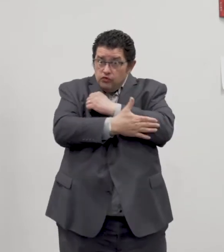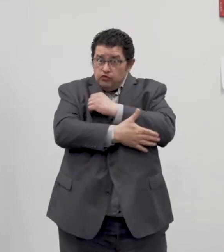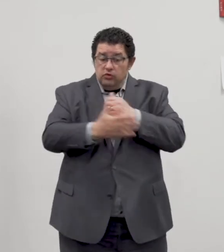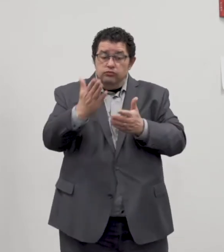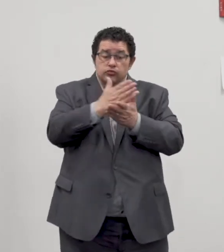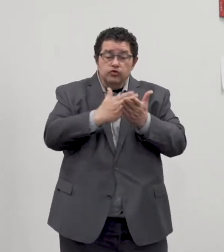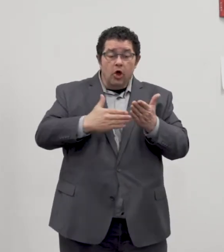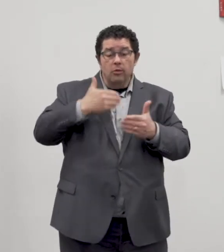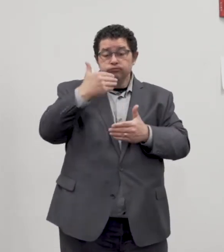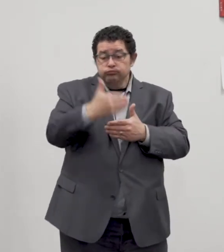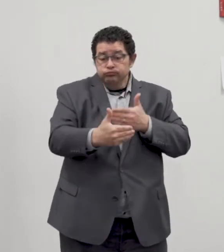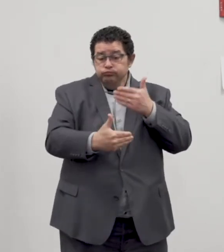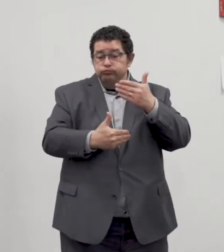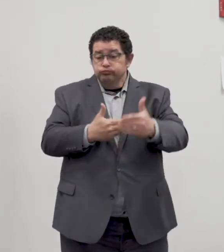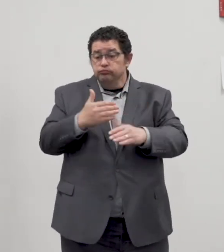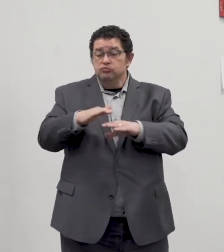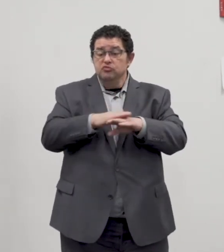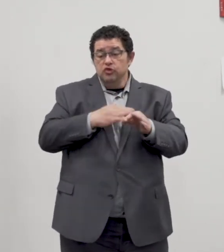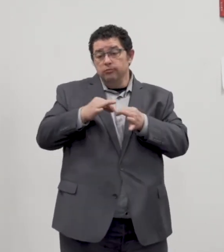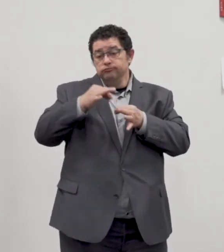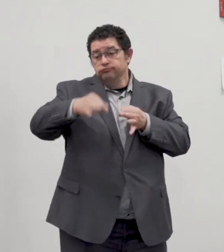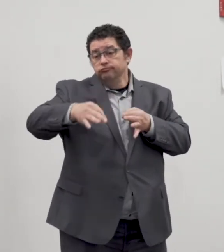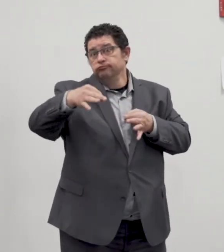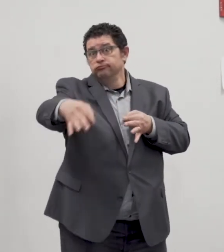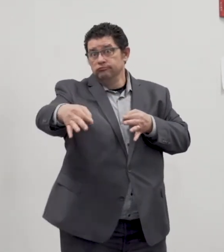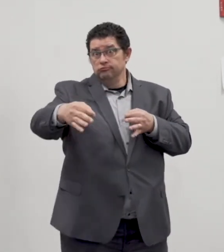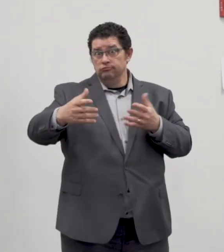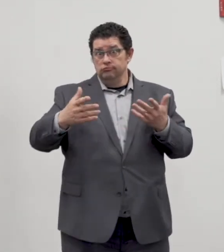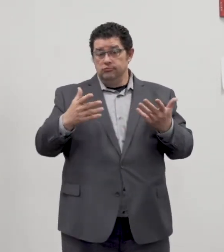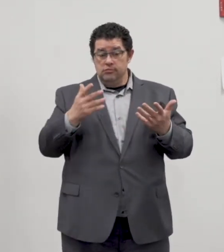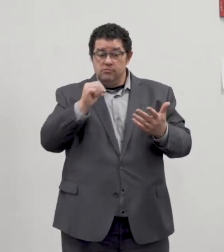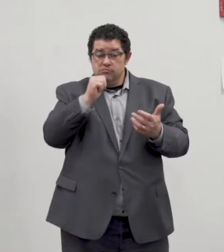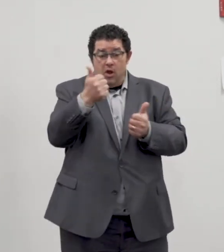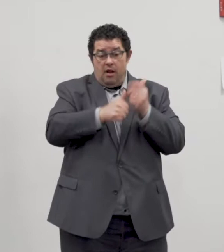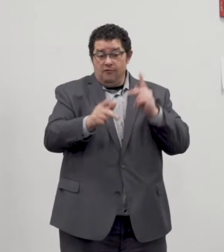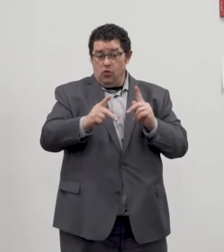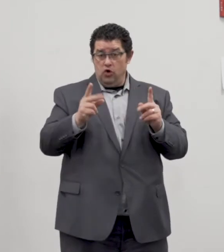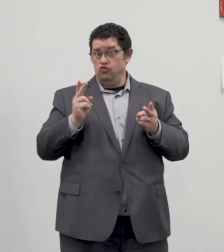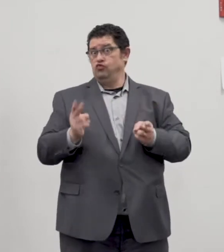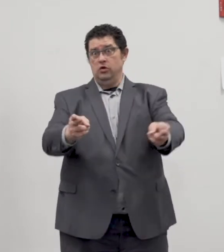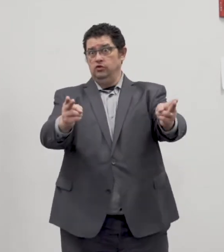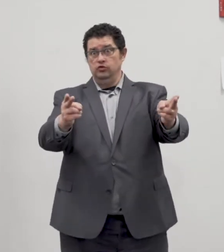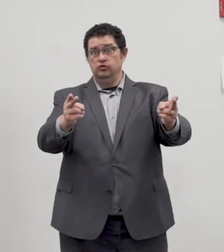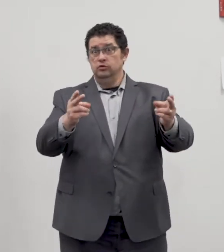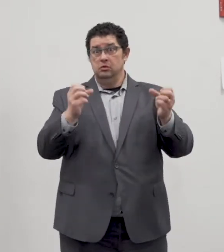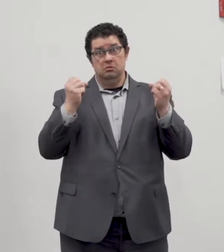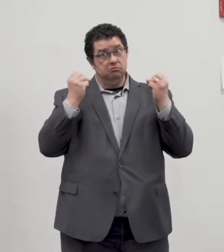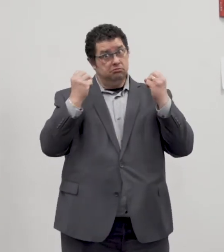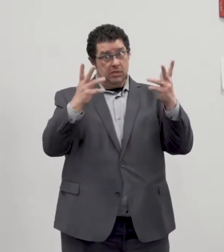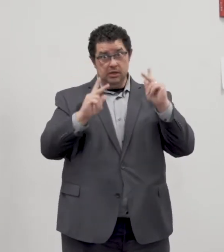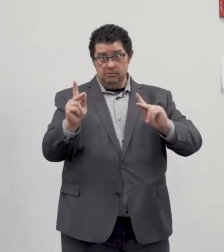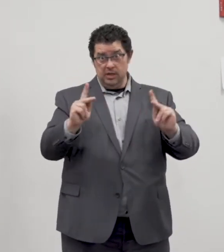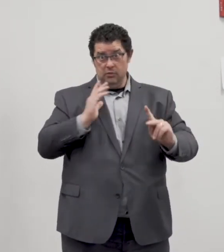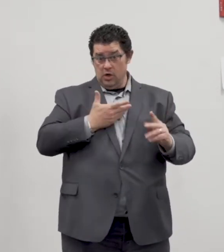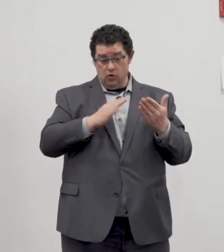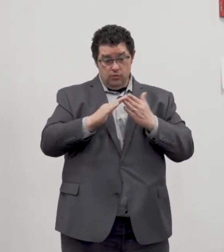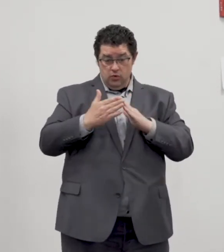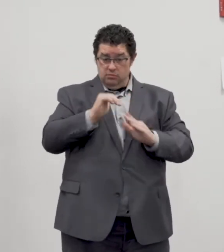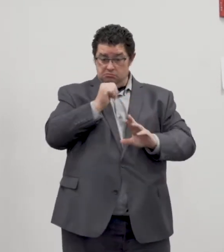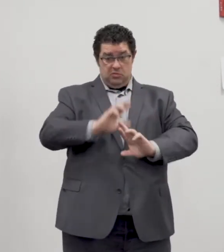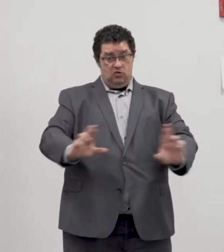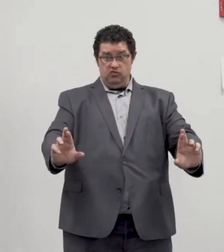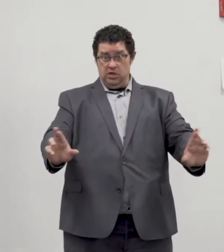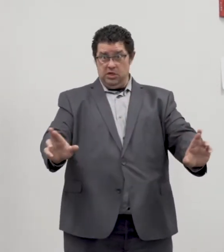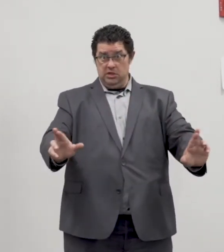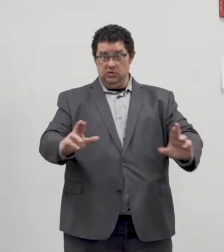will be slower, and we know that not everyone is going to rush. Many people in our community are not yet ready